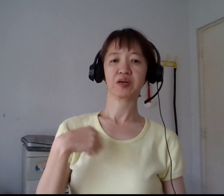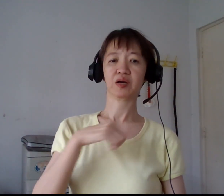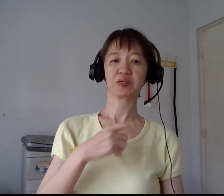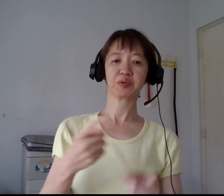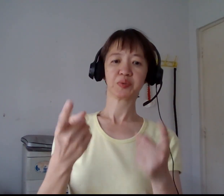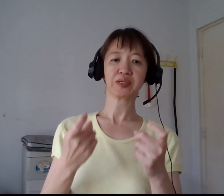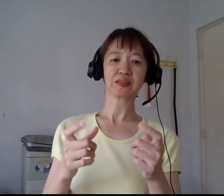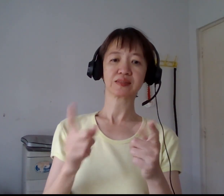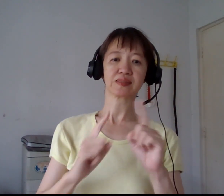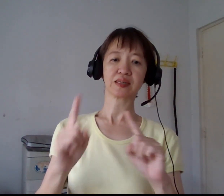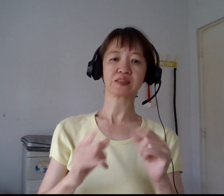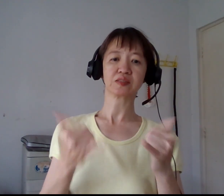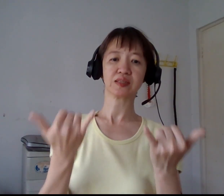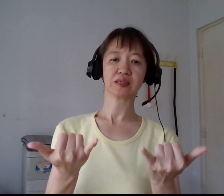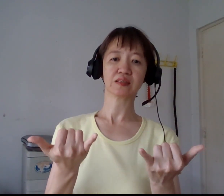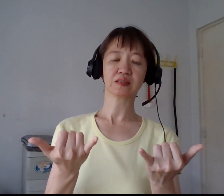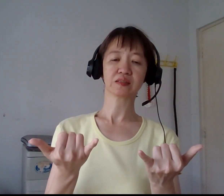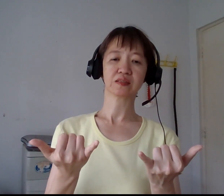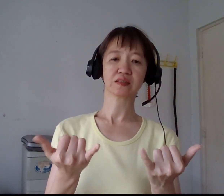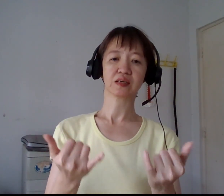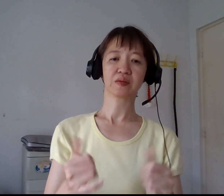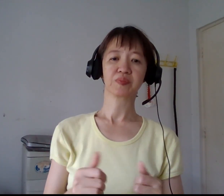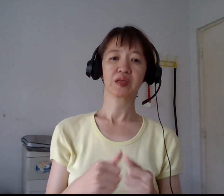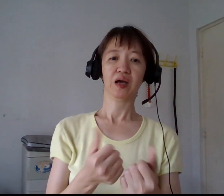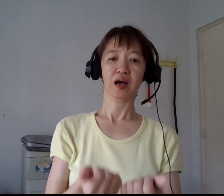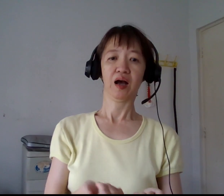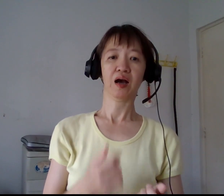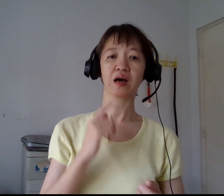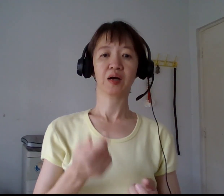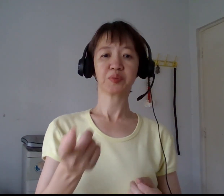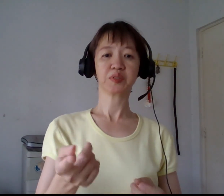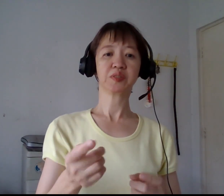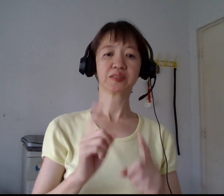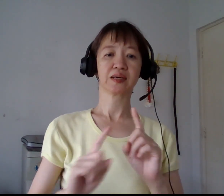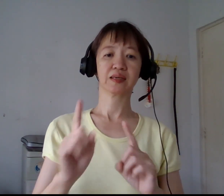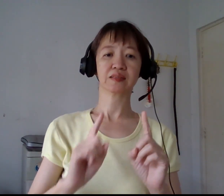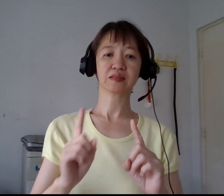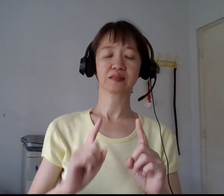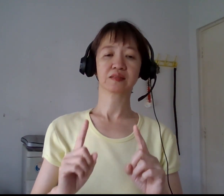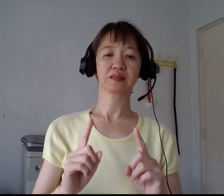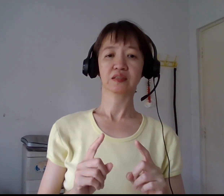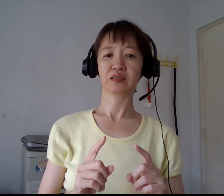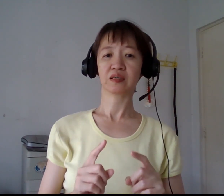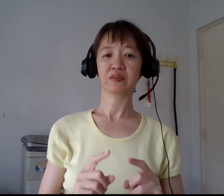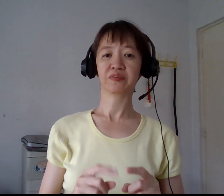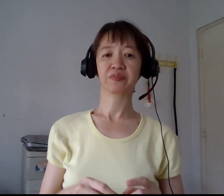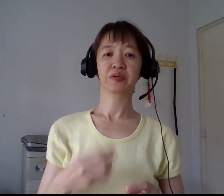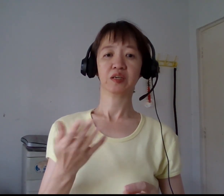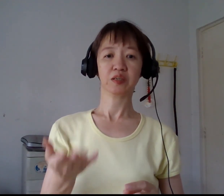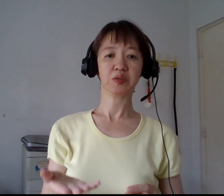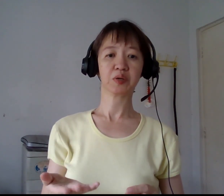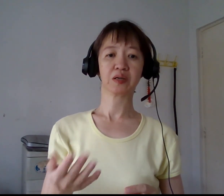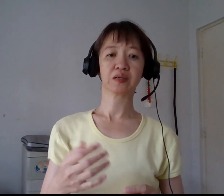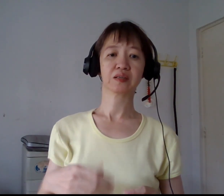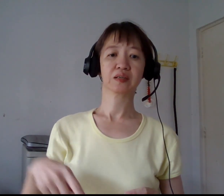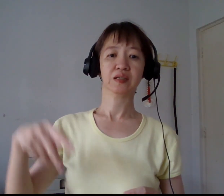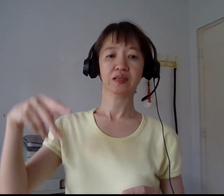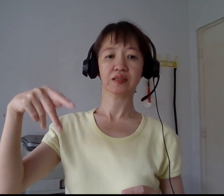For our quick signs today, how would you sign if you are